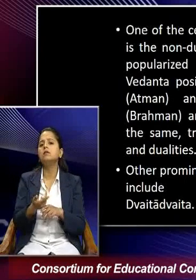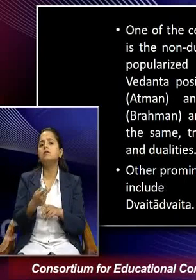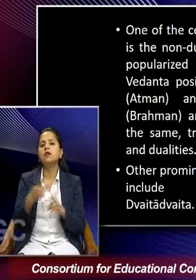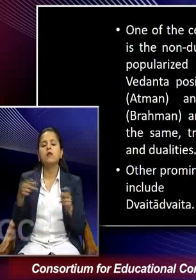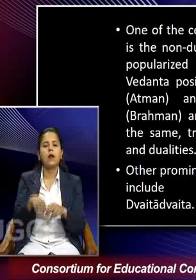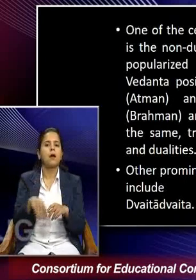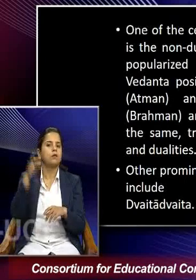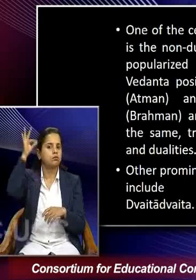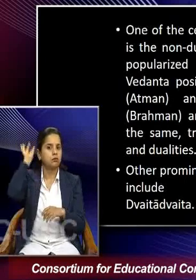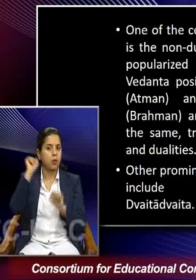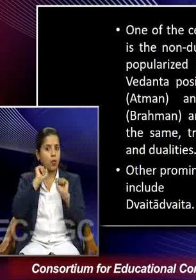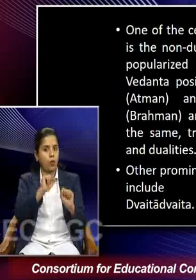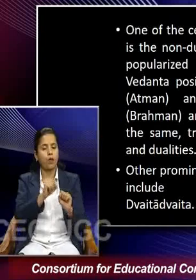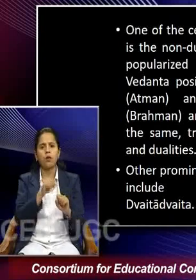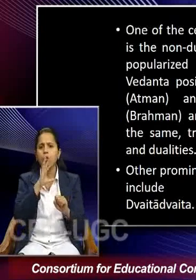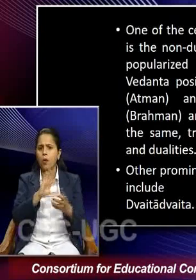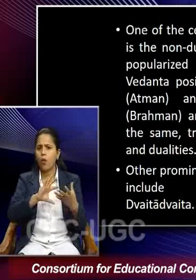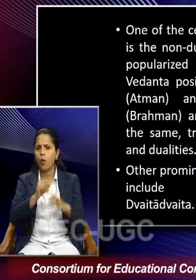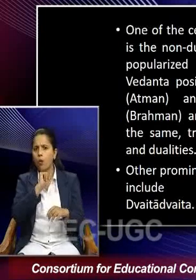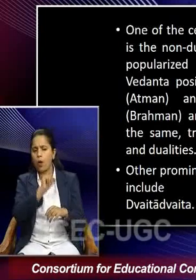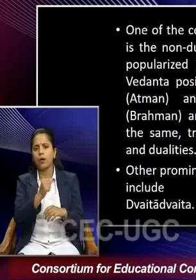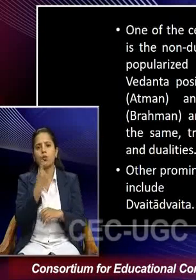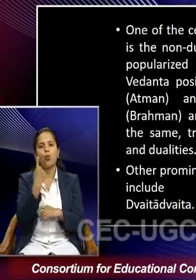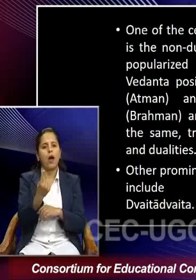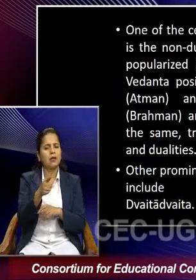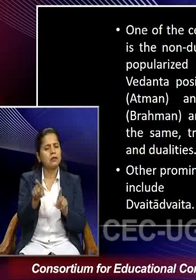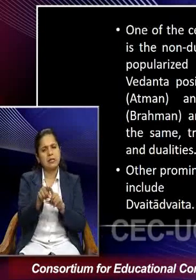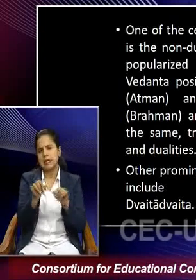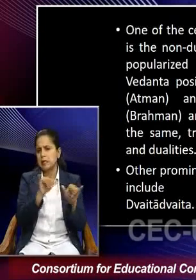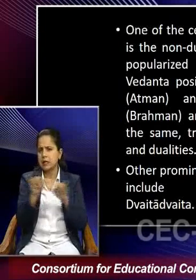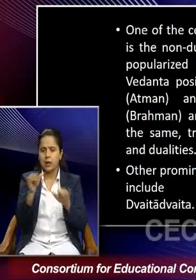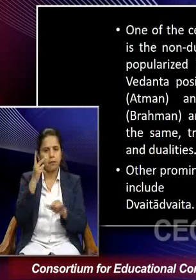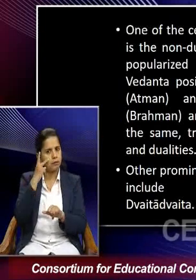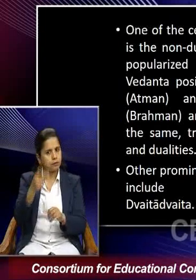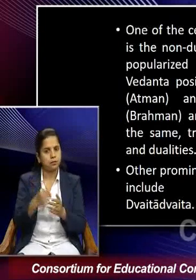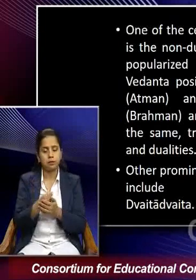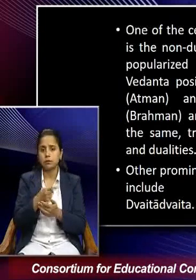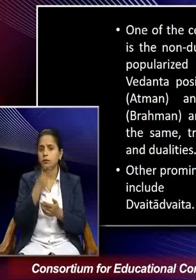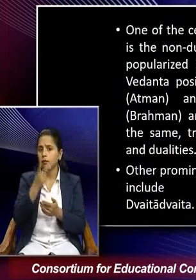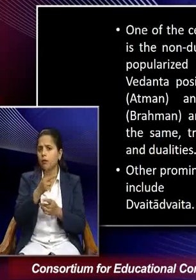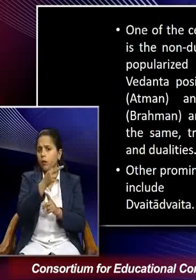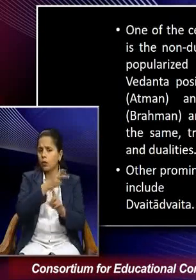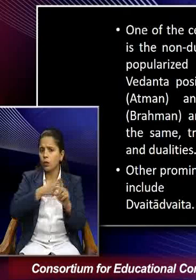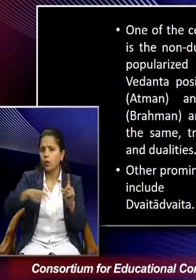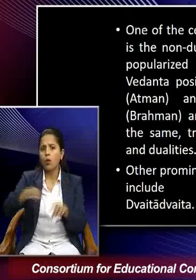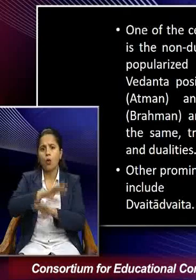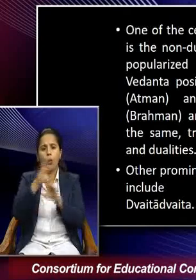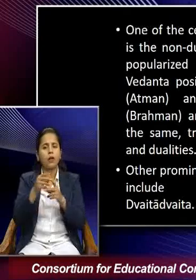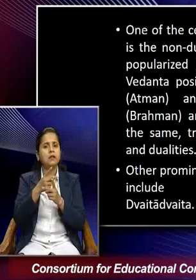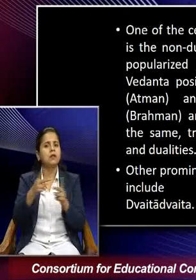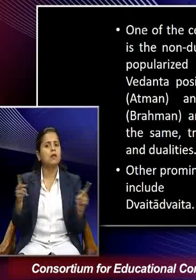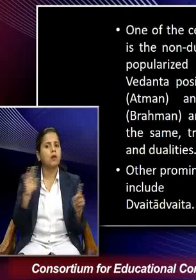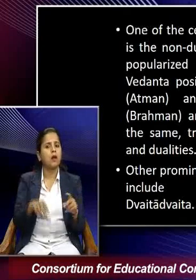Brahman, they are fundamentally one and the same thing, and transcending all the distinctions